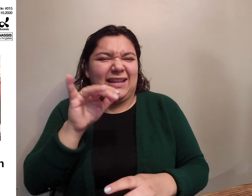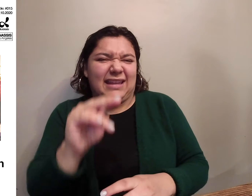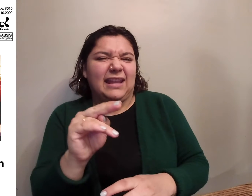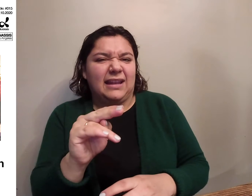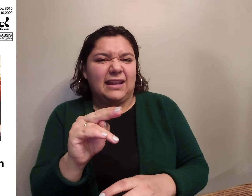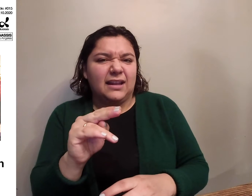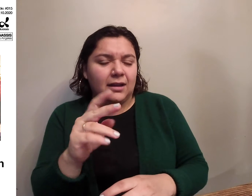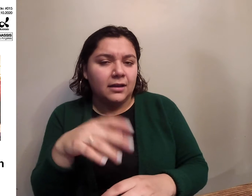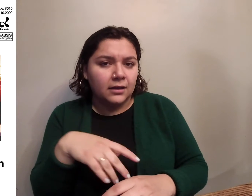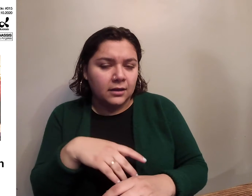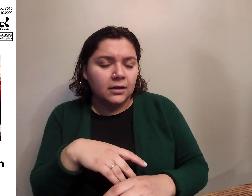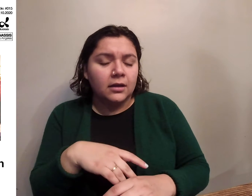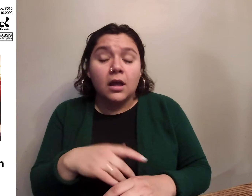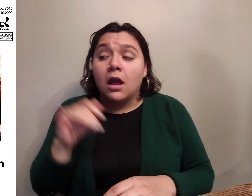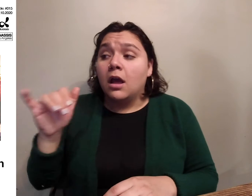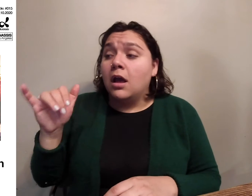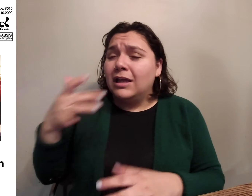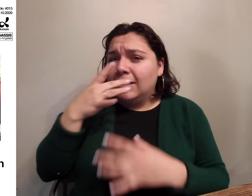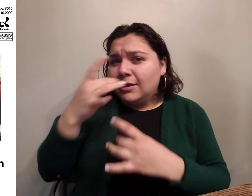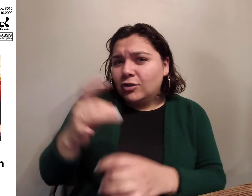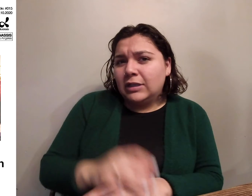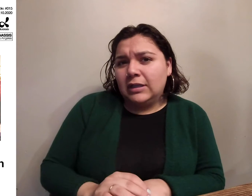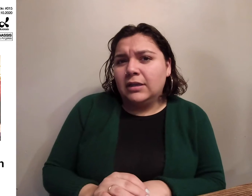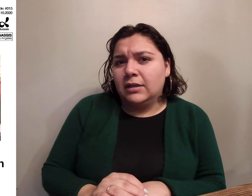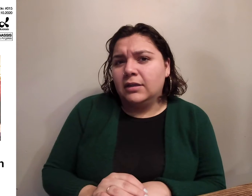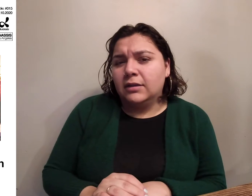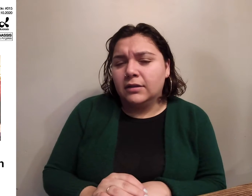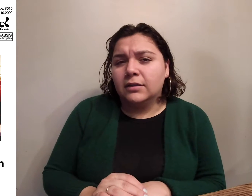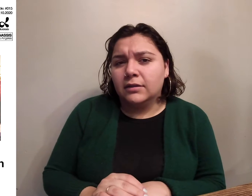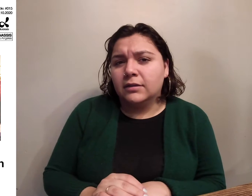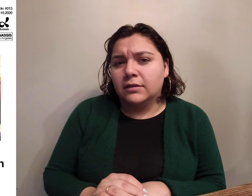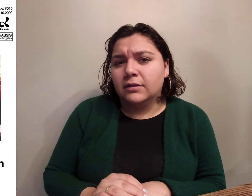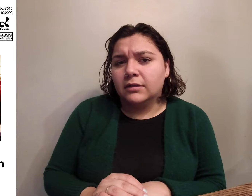which is so, whether it's... Well, it's interesting. Yeah, tell me.